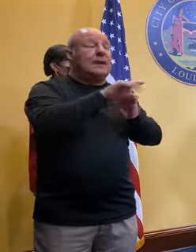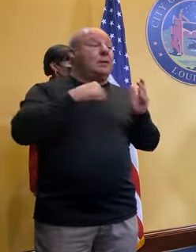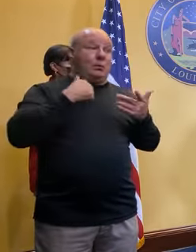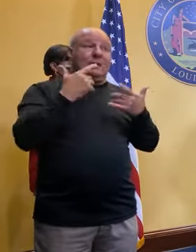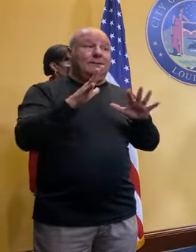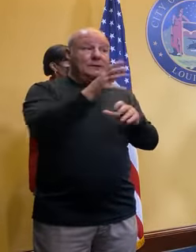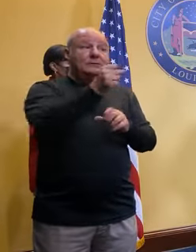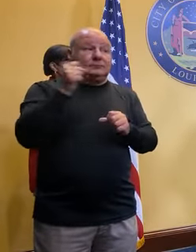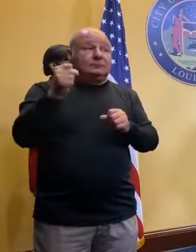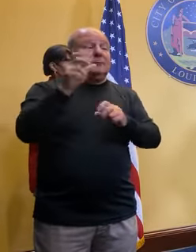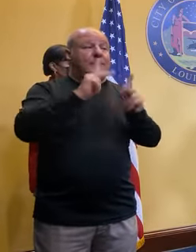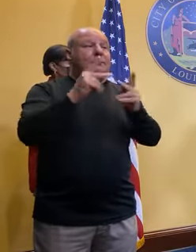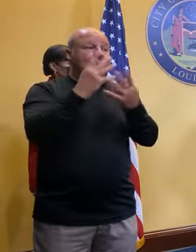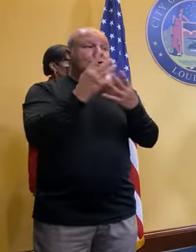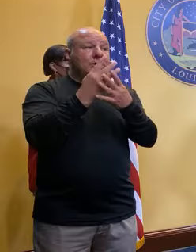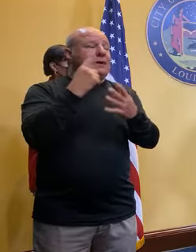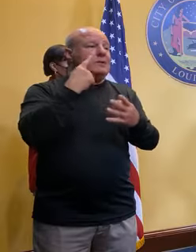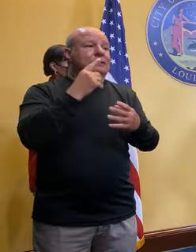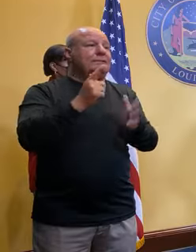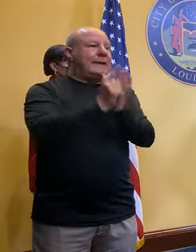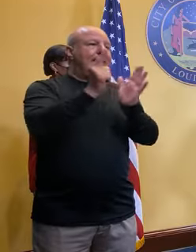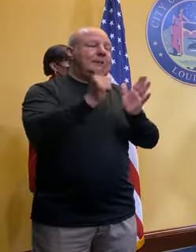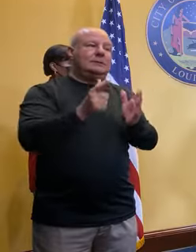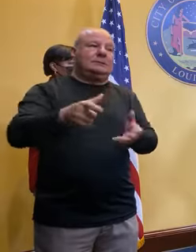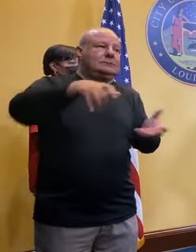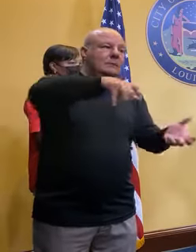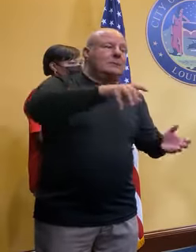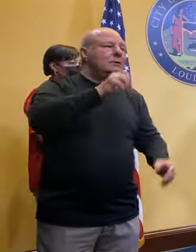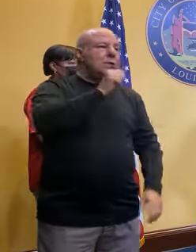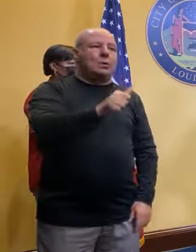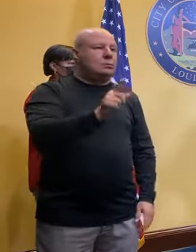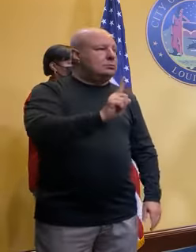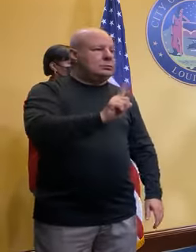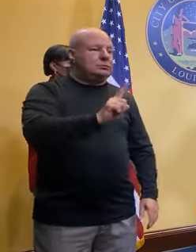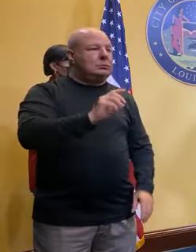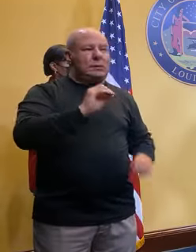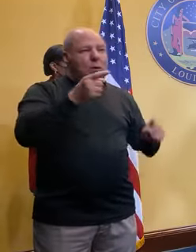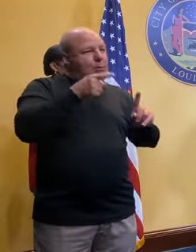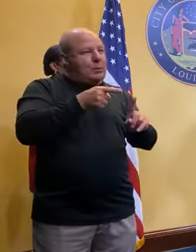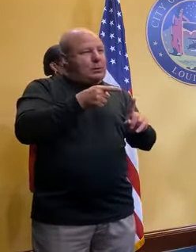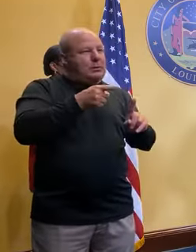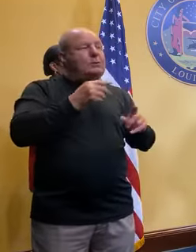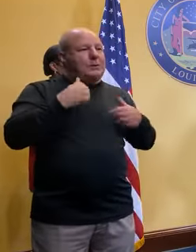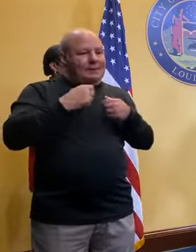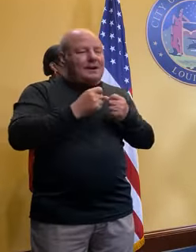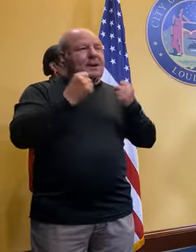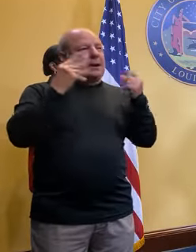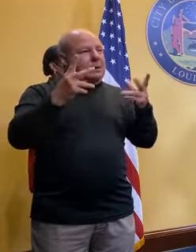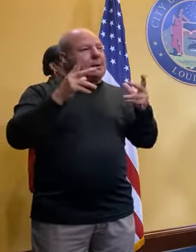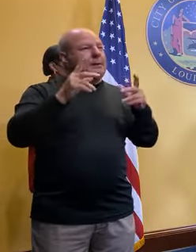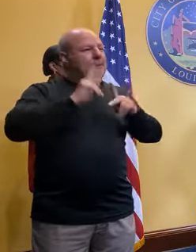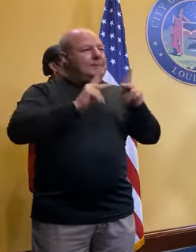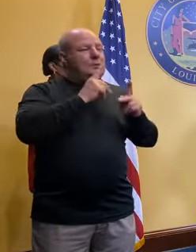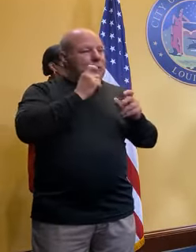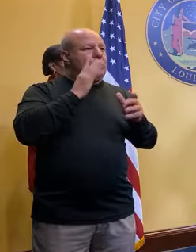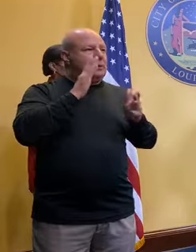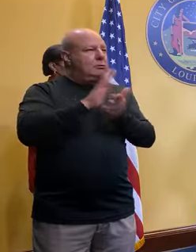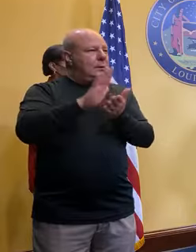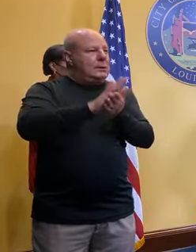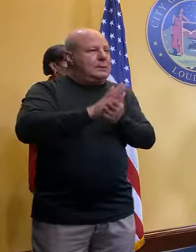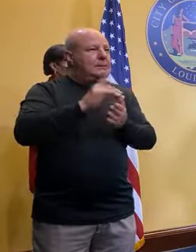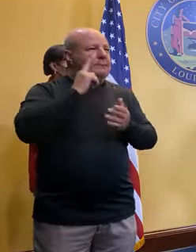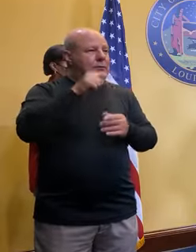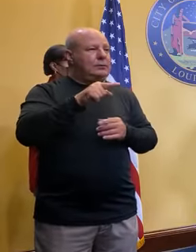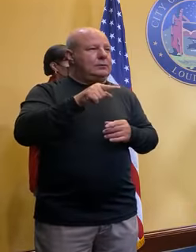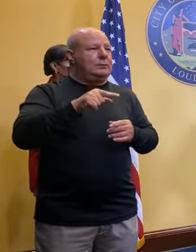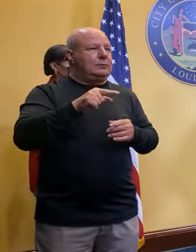prosecuted people for illegal dumping. Don't do it, there's no point. We're gonna have a huge team to do debris clearance beginning